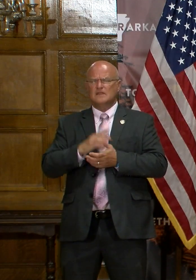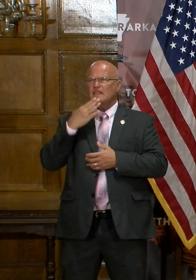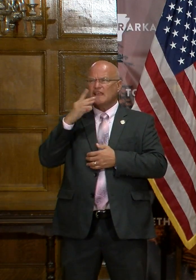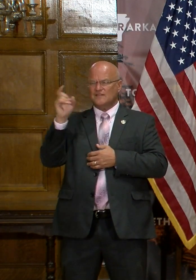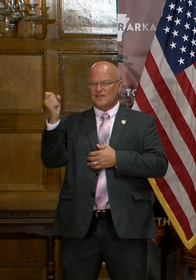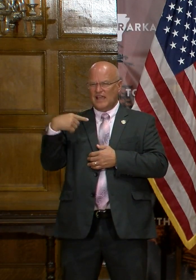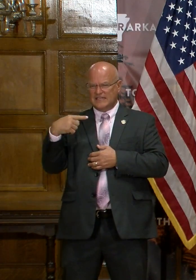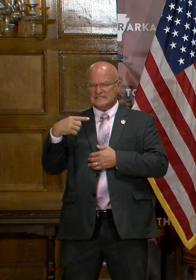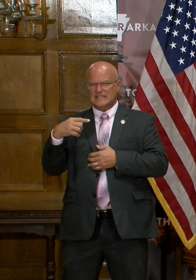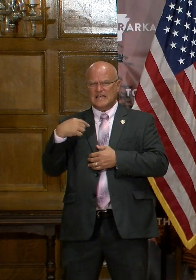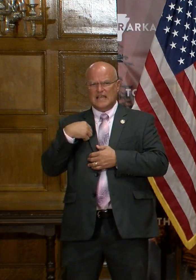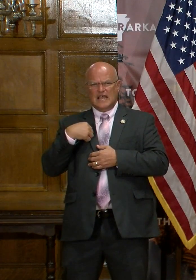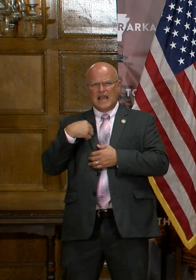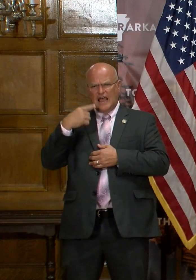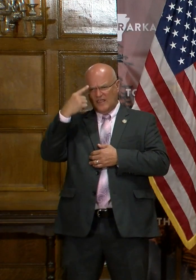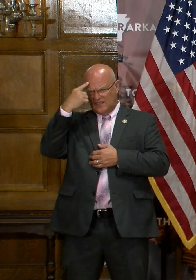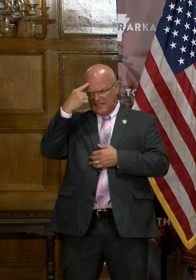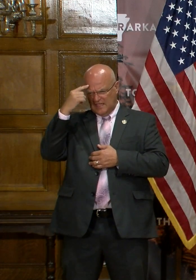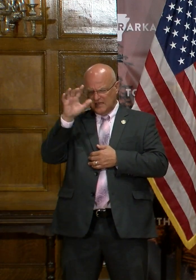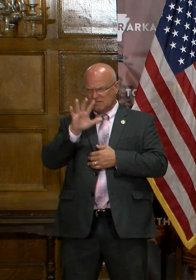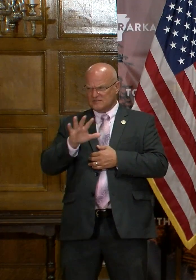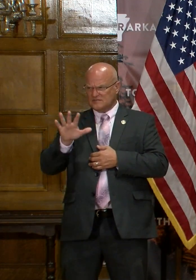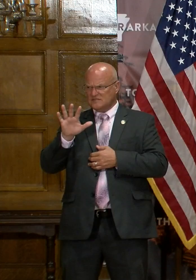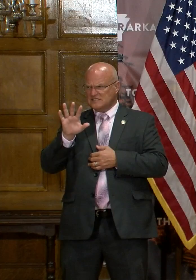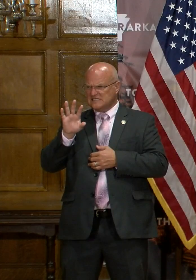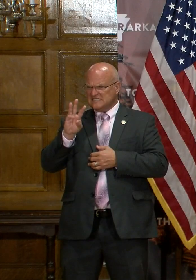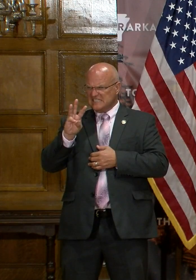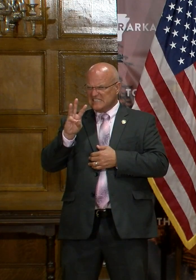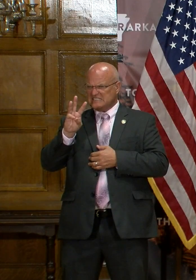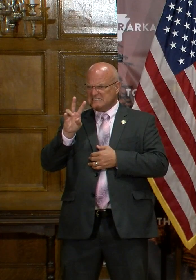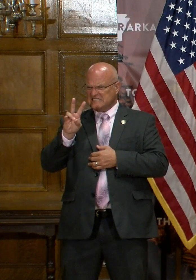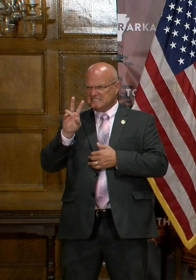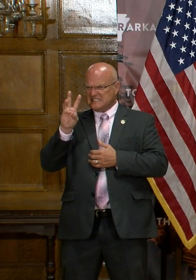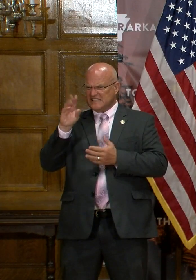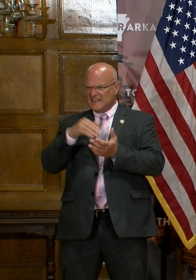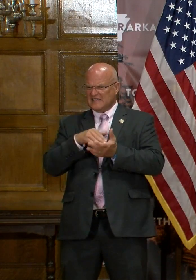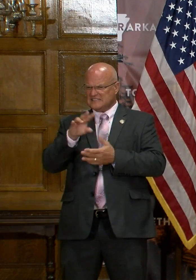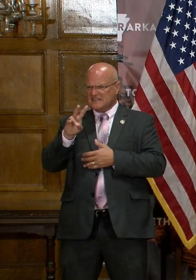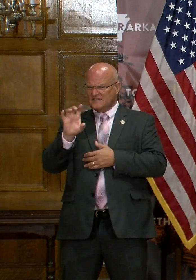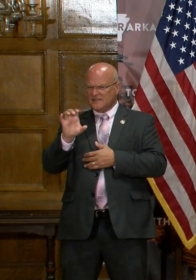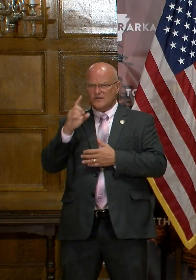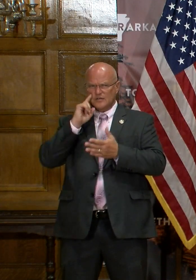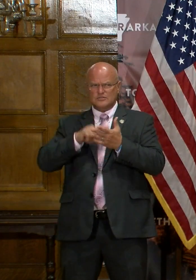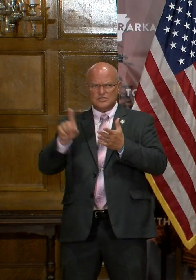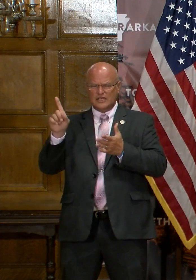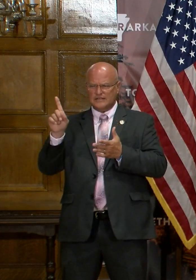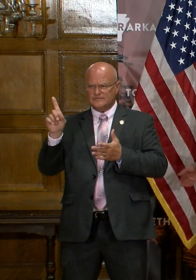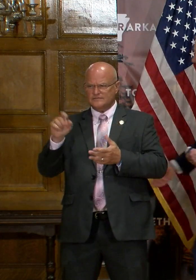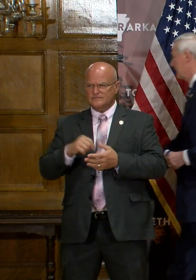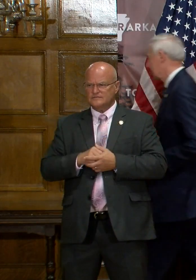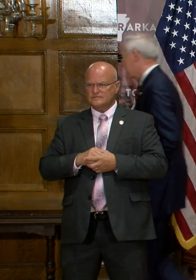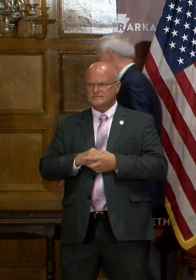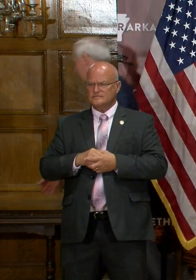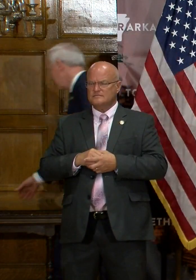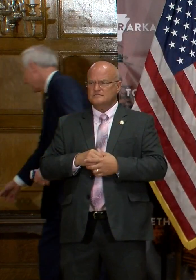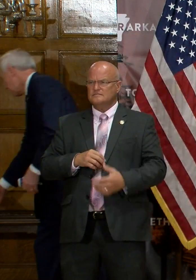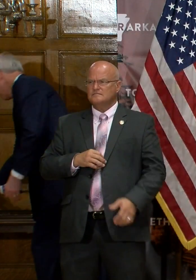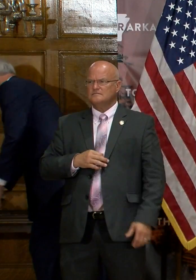Thank you for asking that, and I believe it was 6,700 tests, but I'll check.